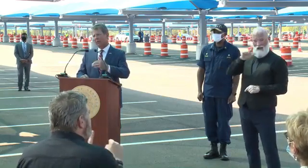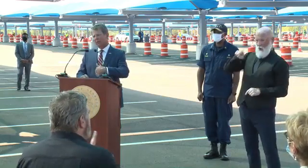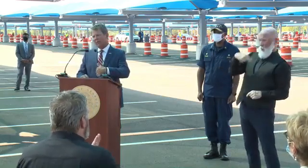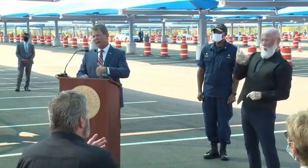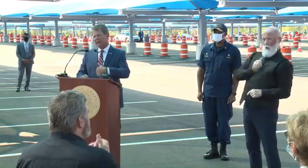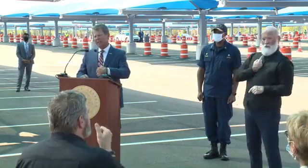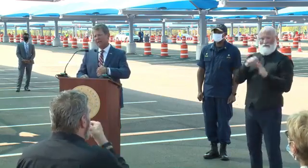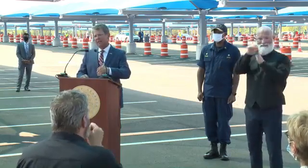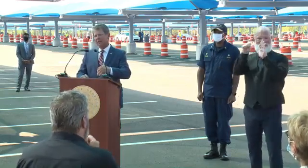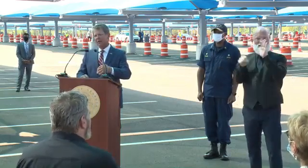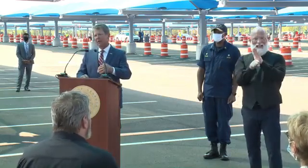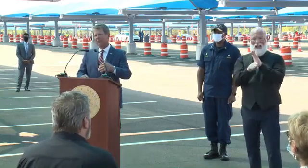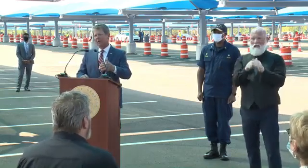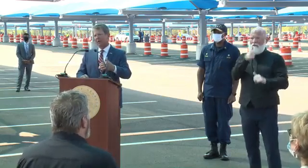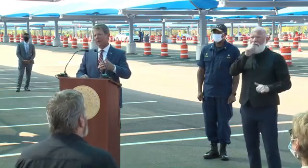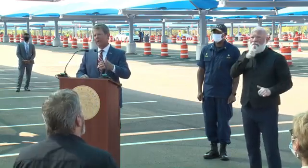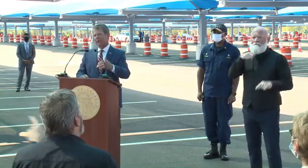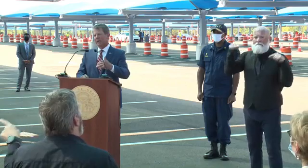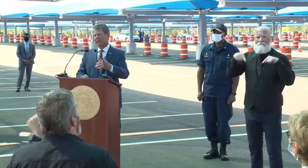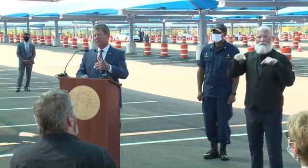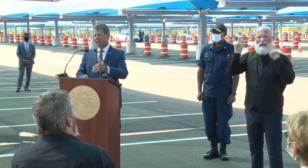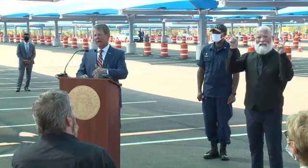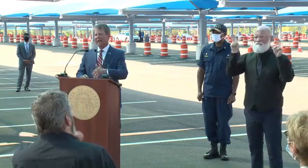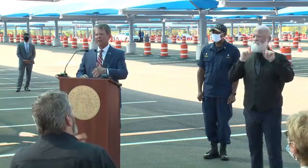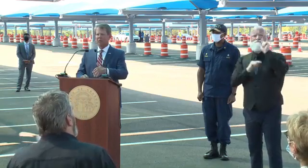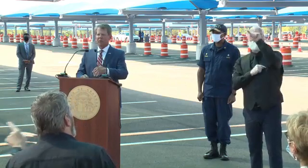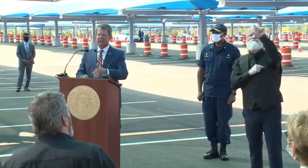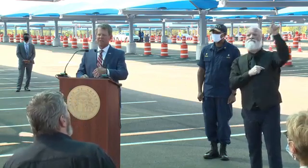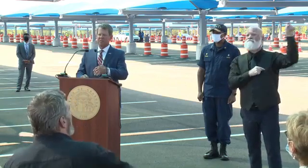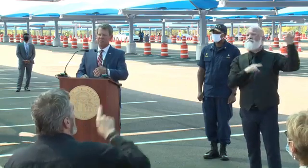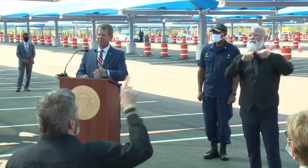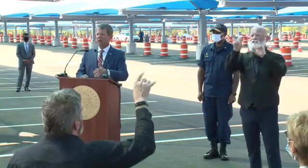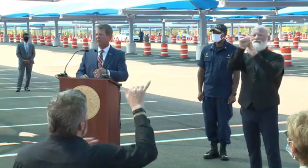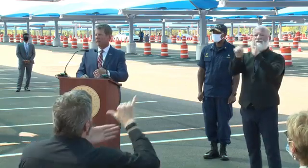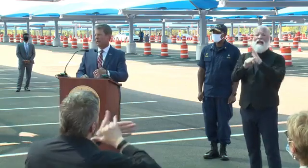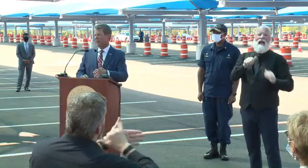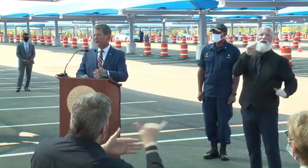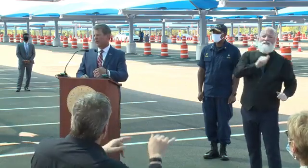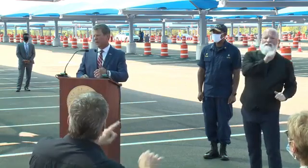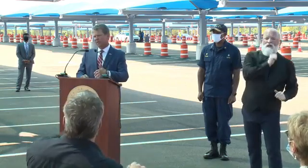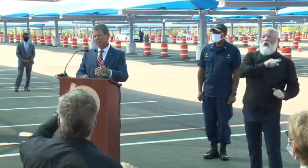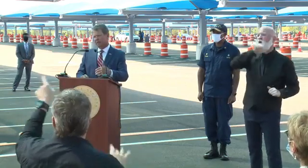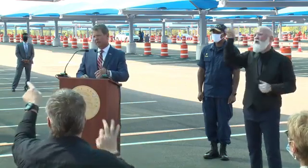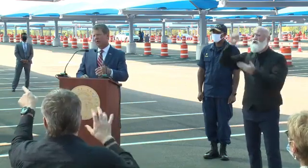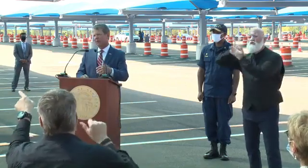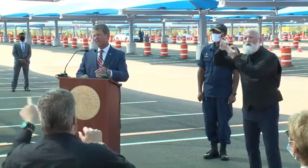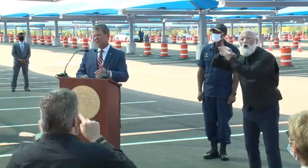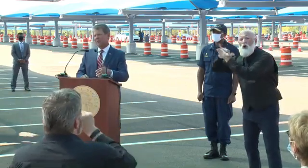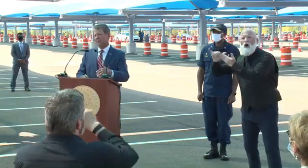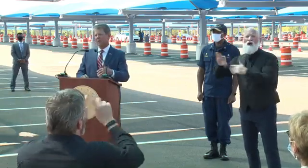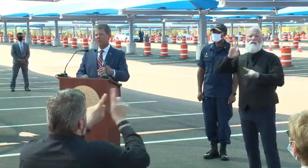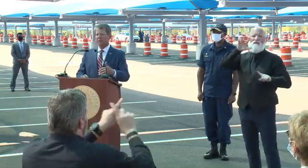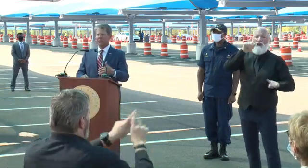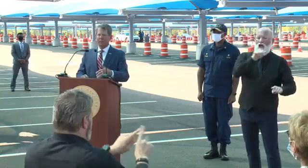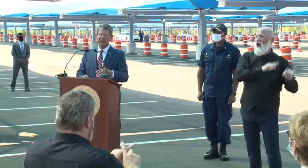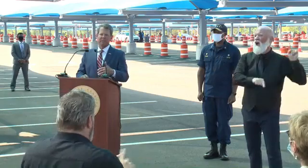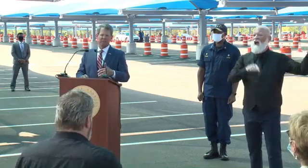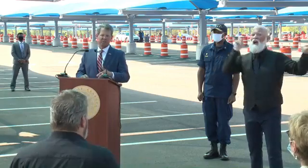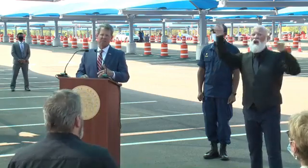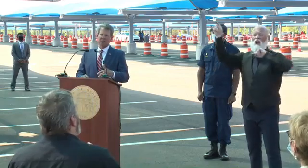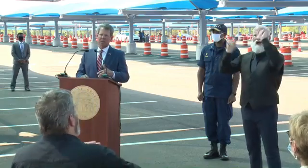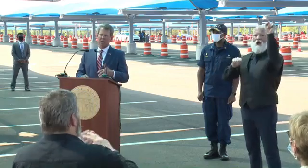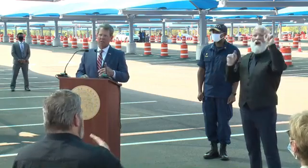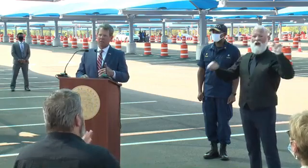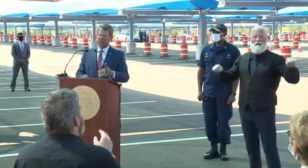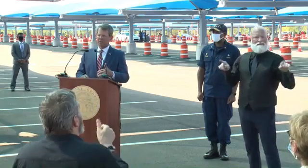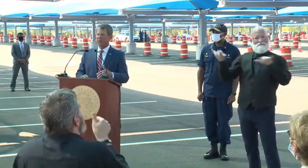that are now on the backside of the curve and the like, where cases are starting to come down. In places like Florida and Texas, the demand